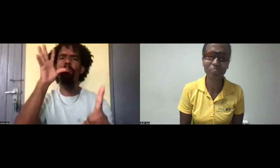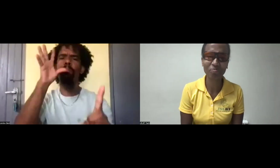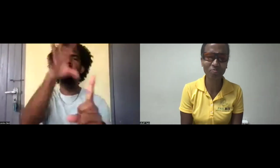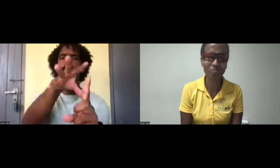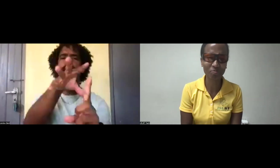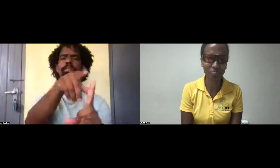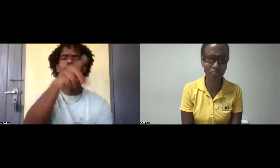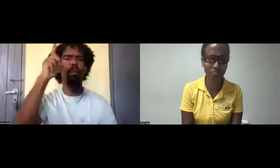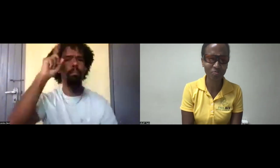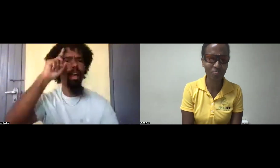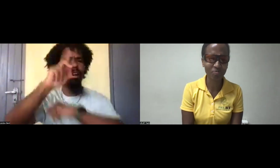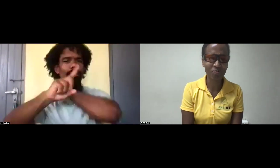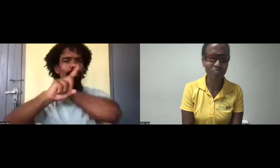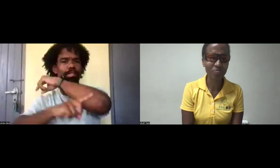So please spotlight Zandria.